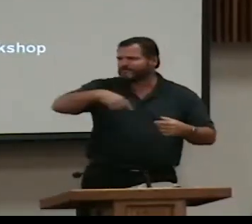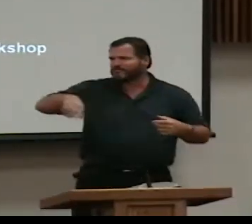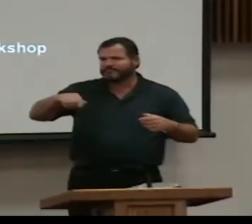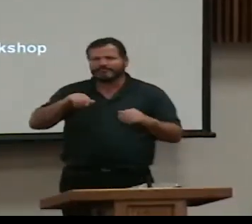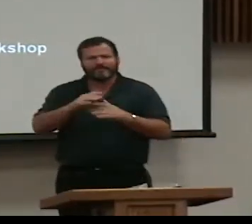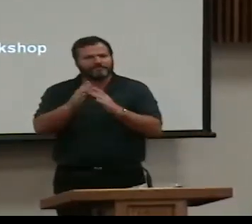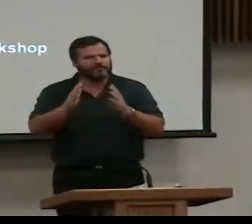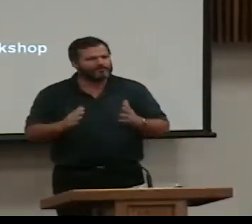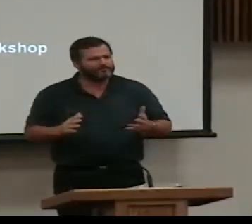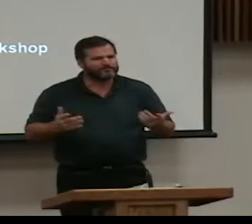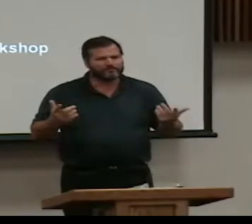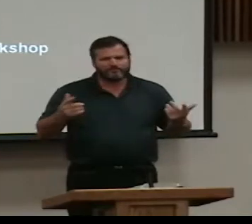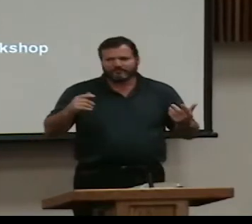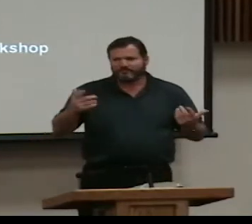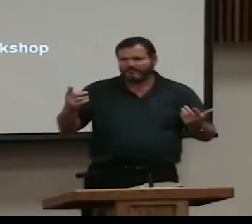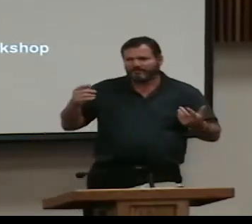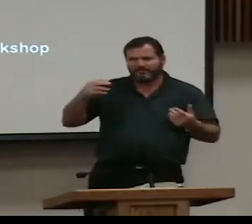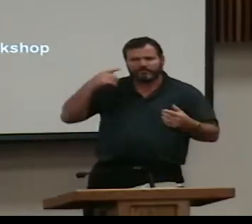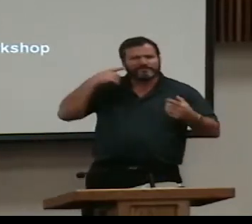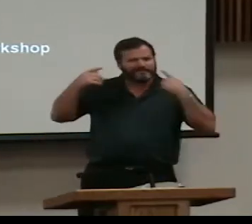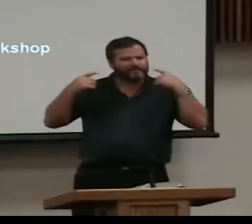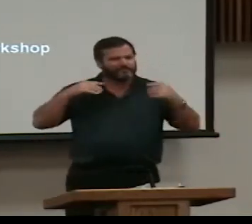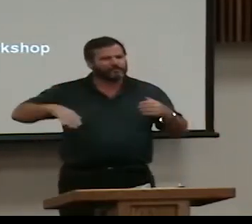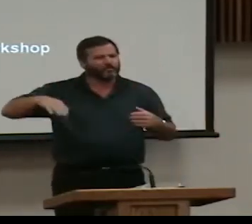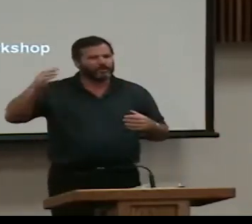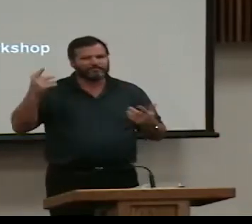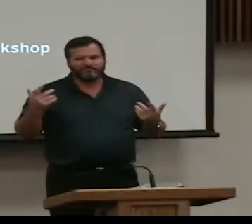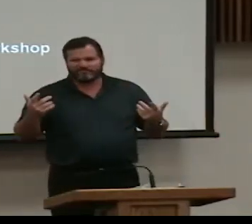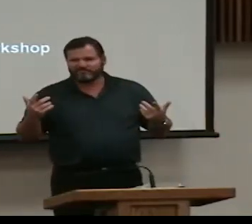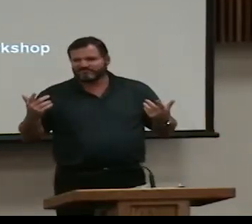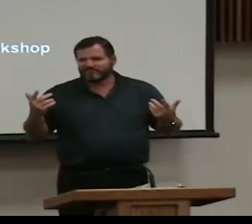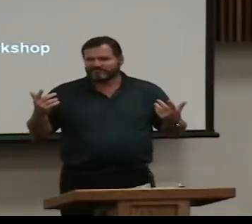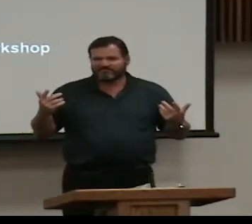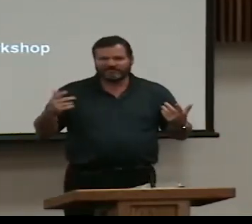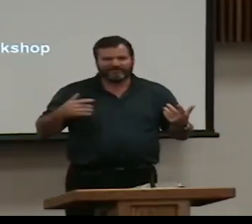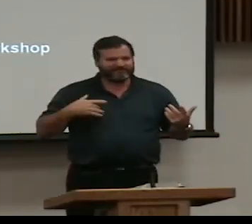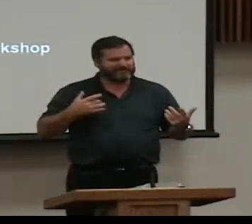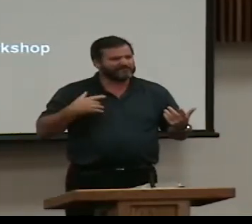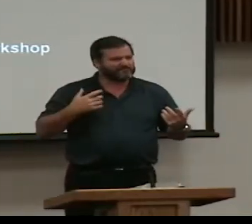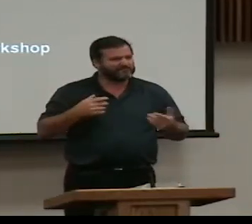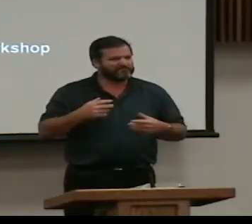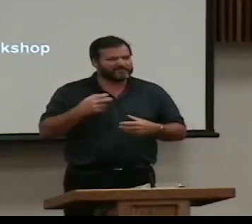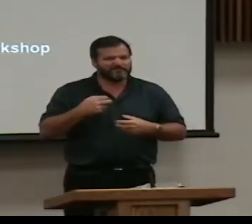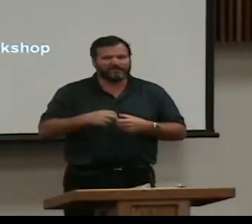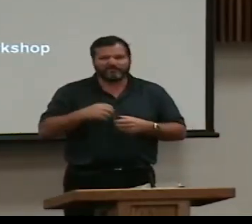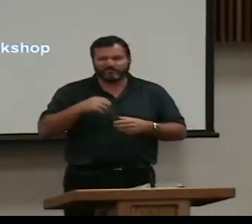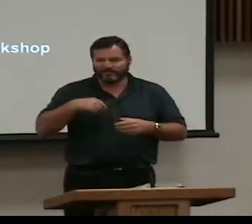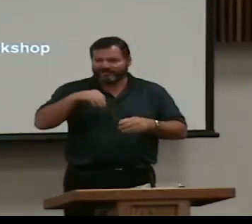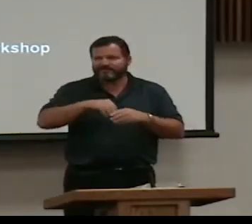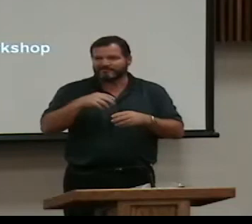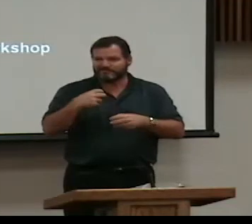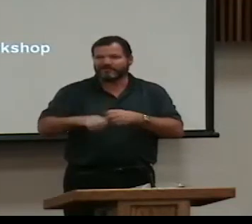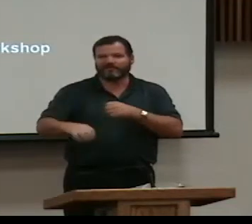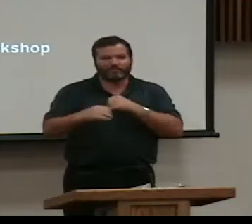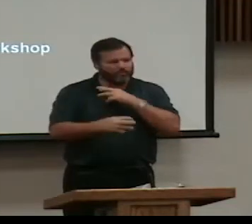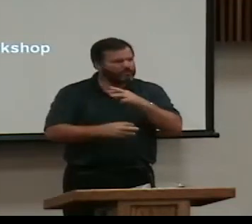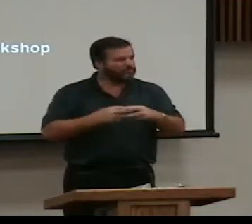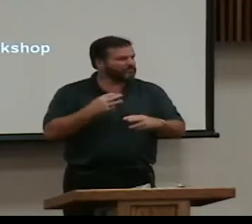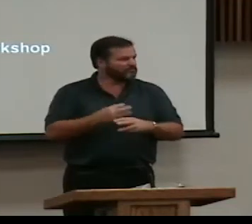now, since most of you are Christians, you've heard it growing up. You feel we live in a tough